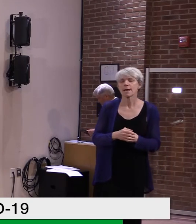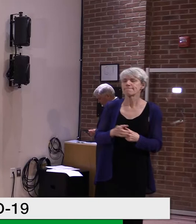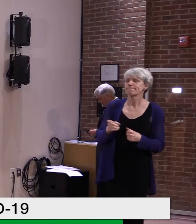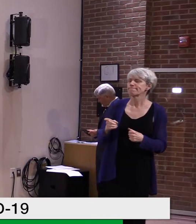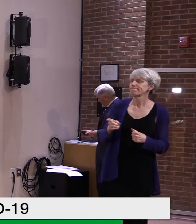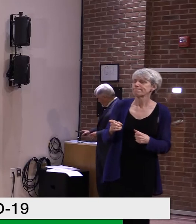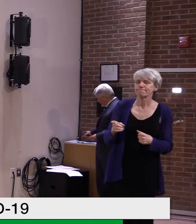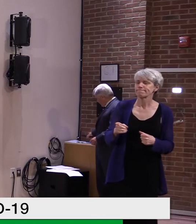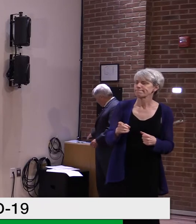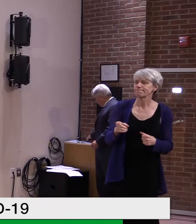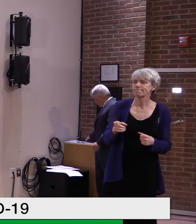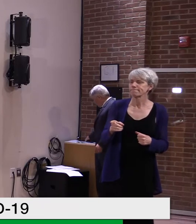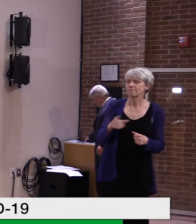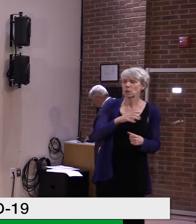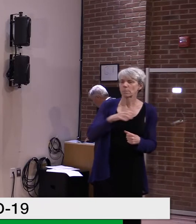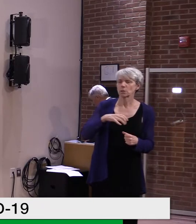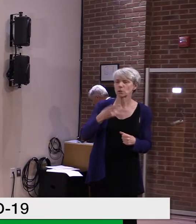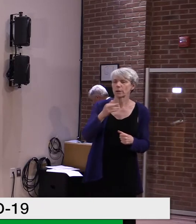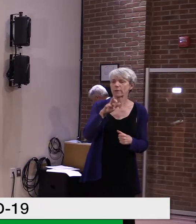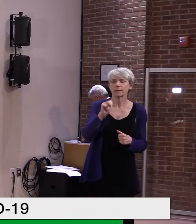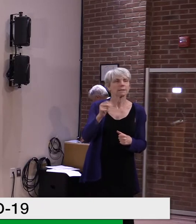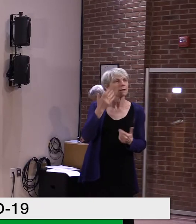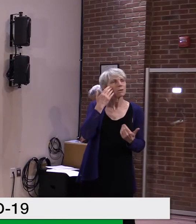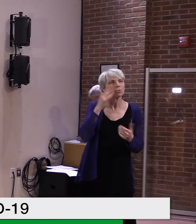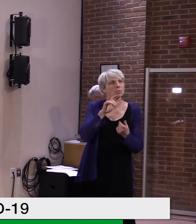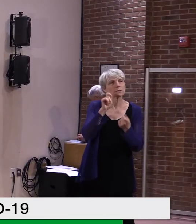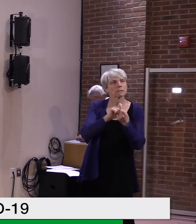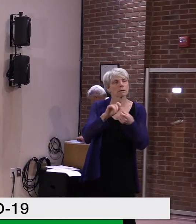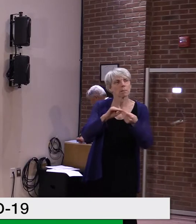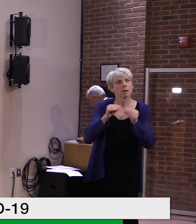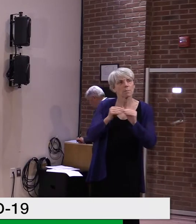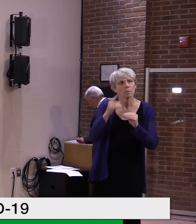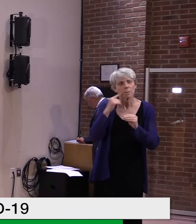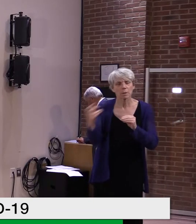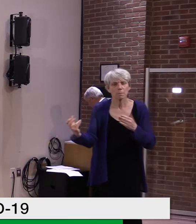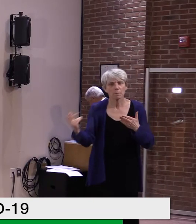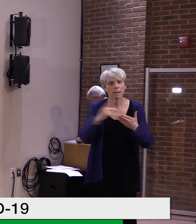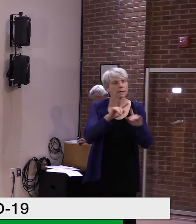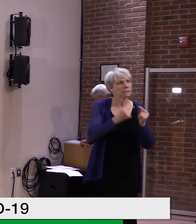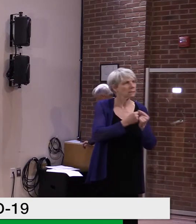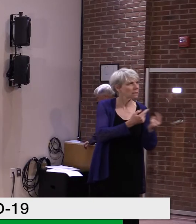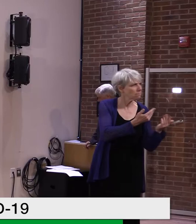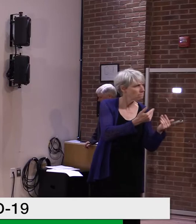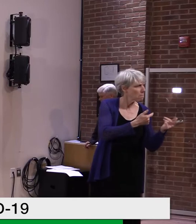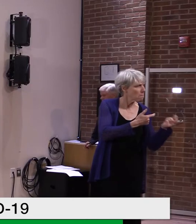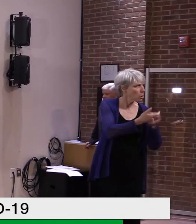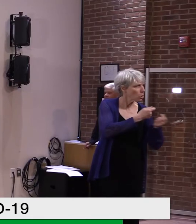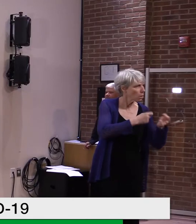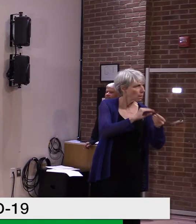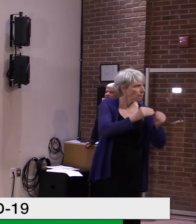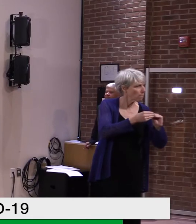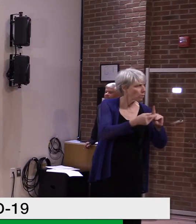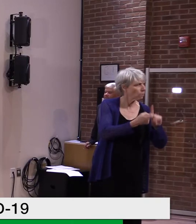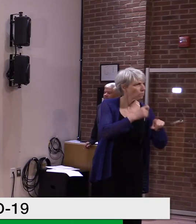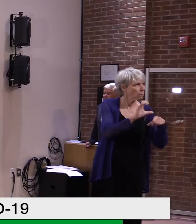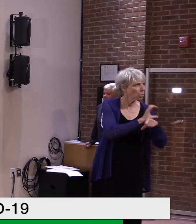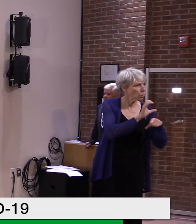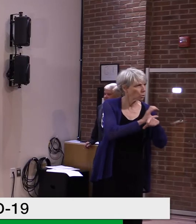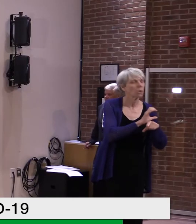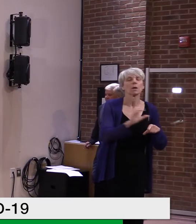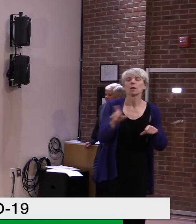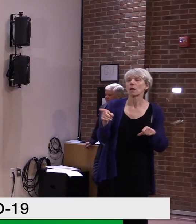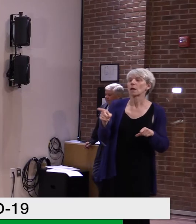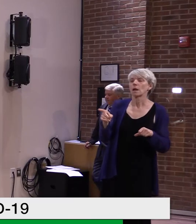don't. I may be able to find that out and by going back to our team and pulling numbers from our system. So I'll see if I